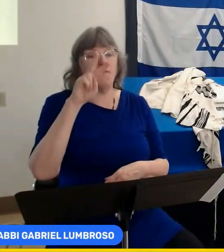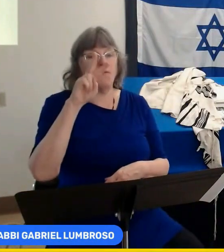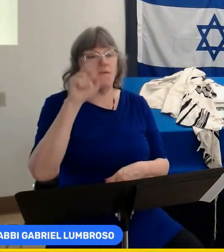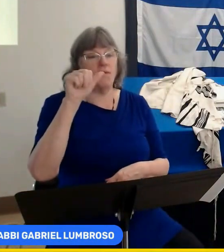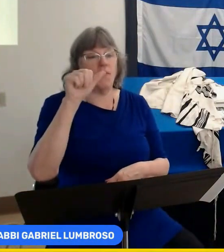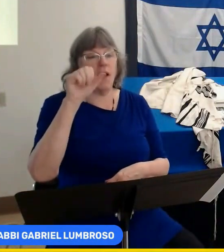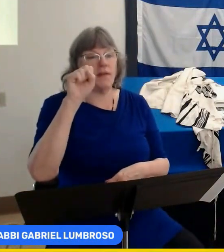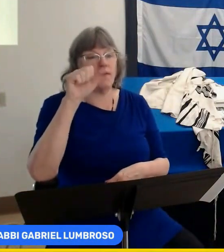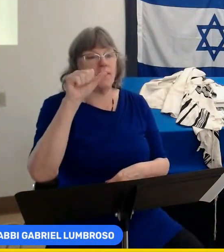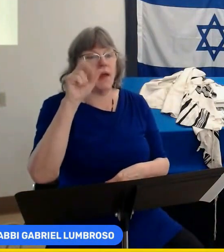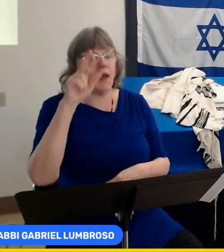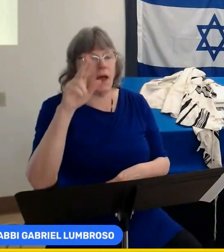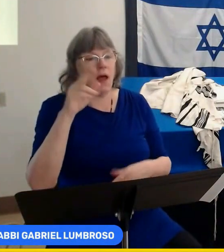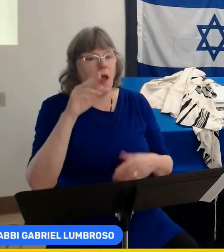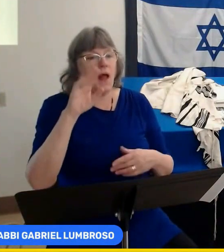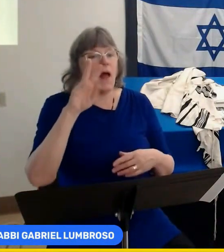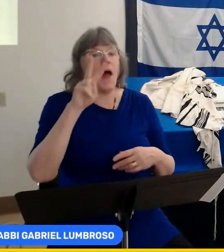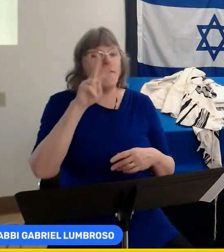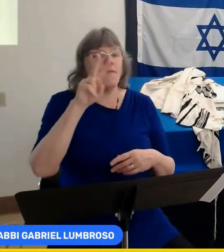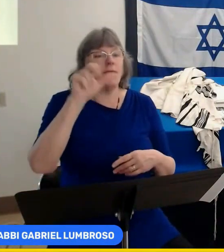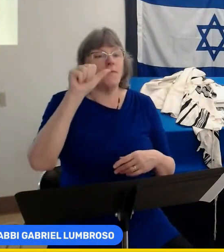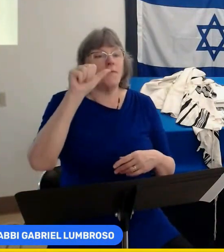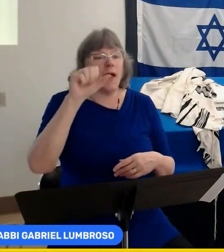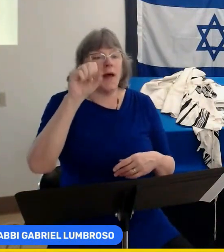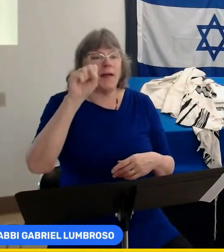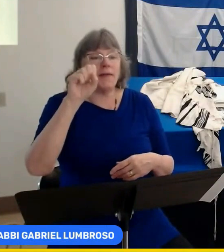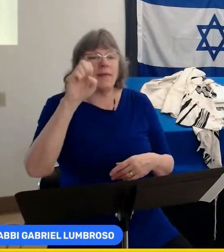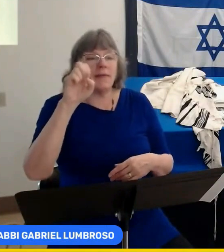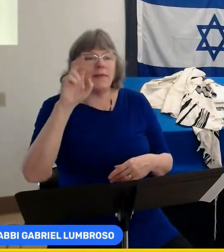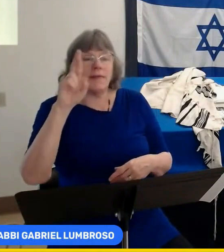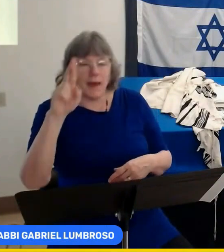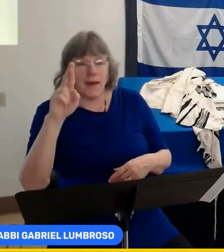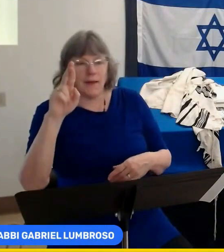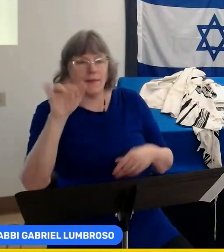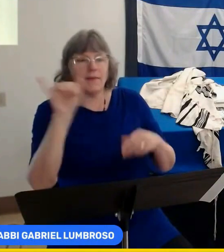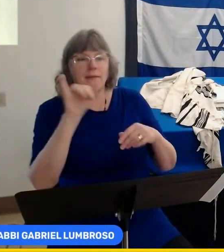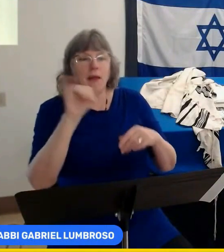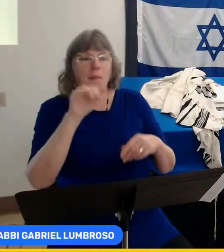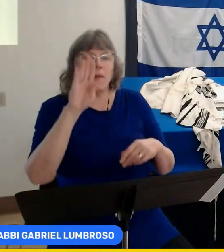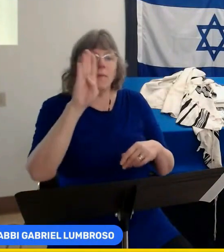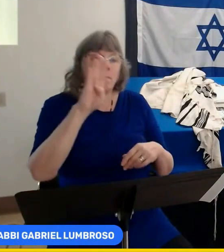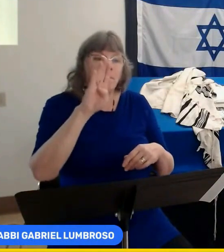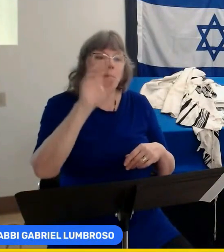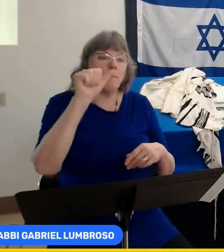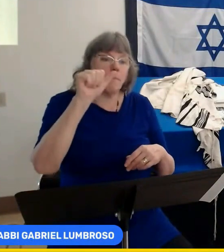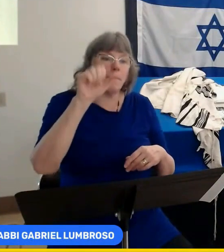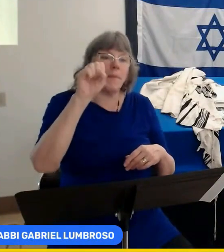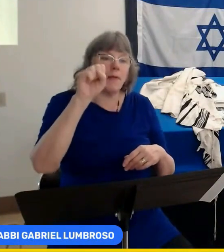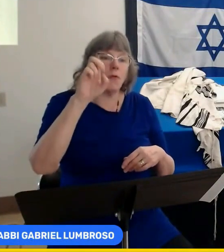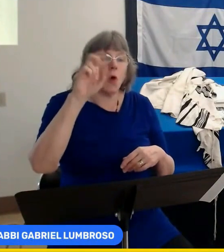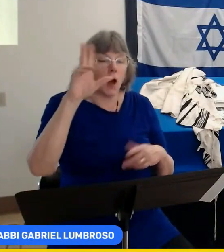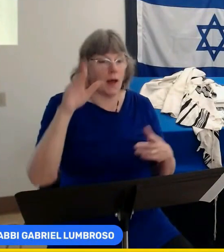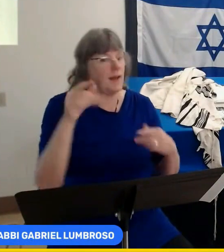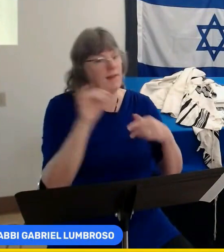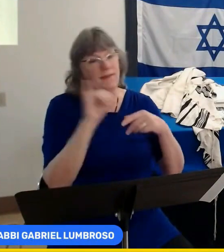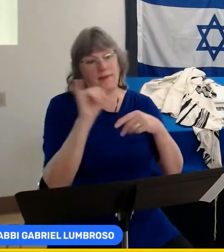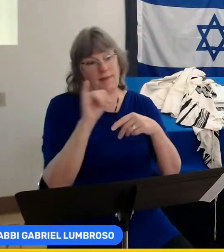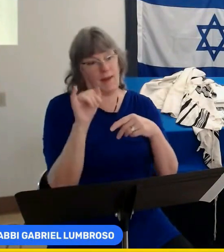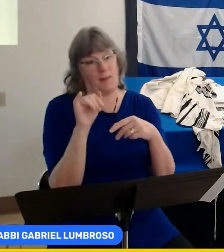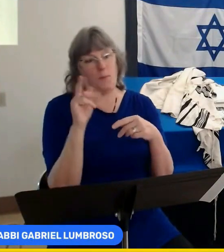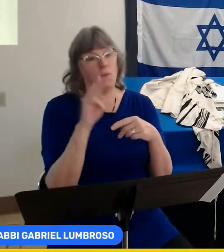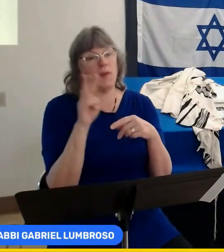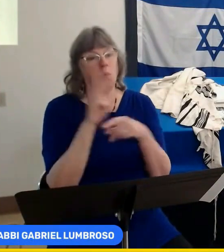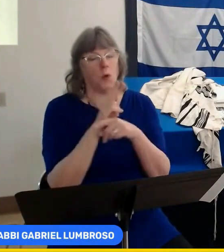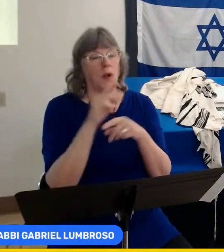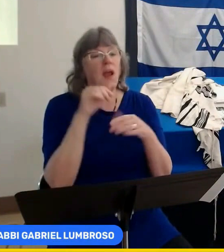you conjugate it. And mevaser, I proclaim the good news, I proclaim the Besoah. It's a